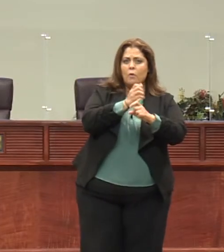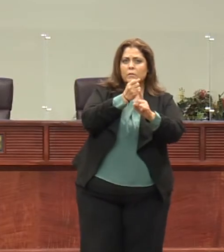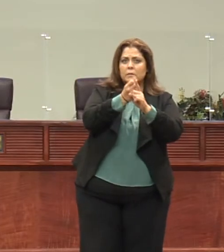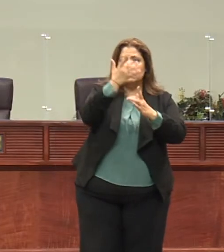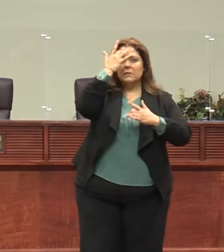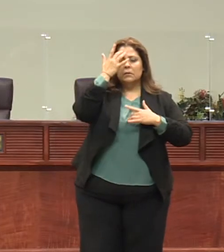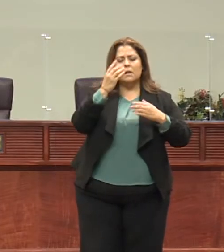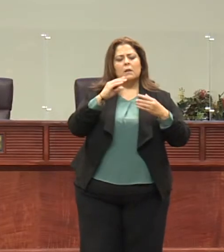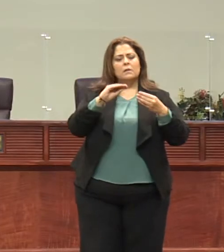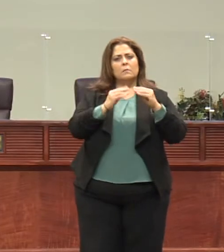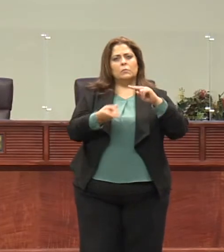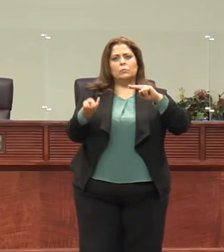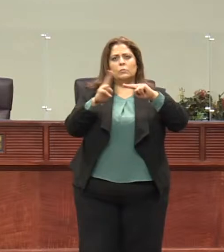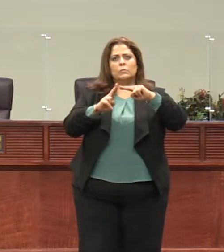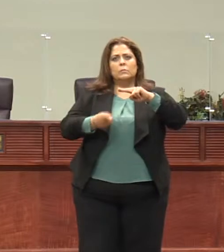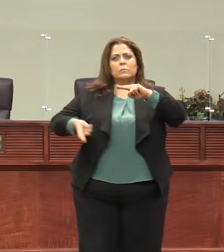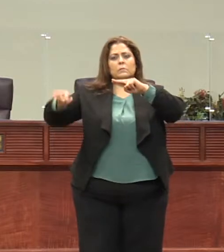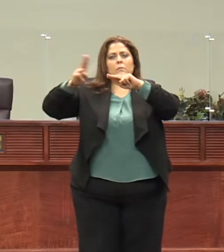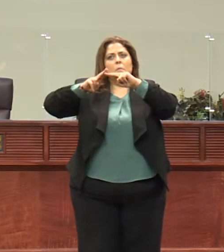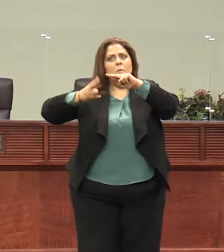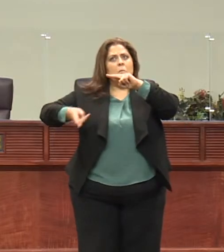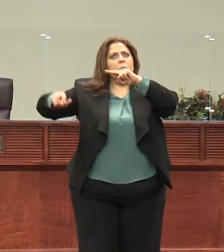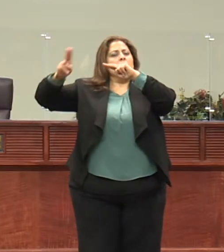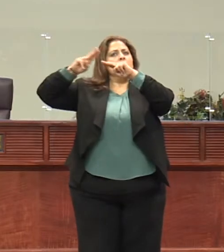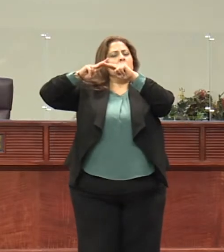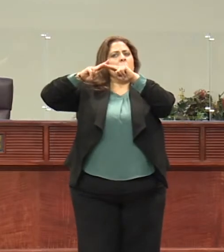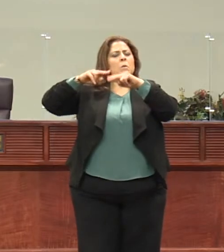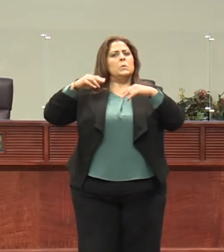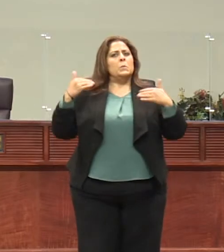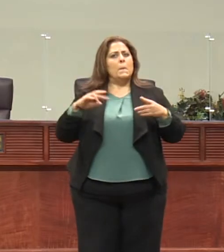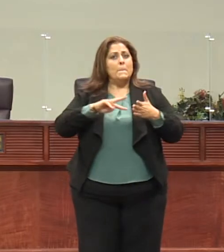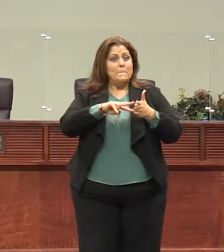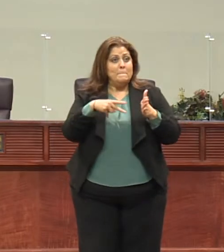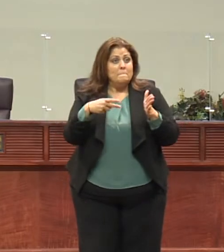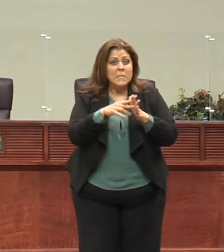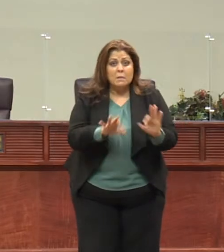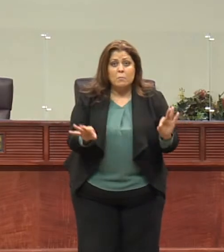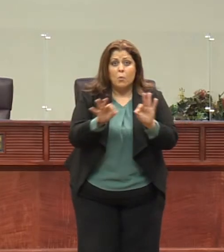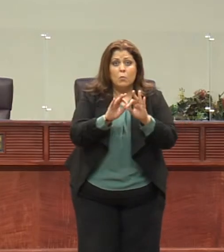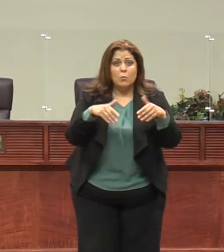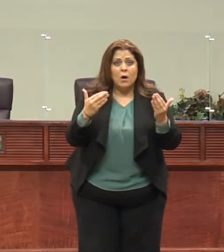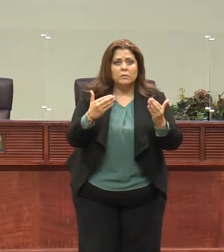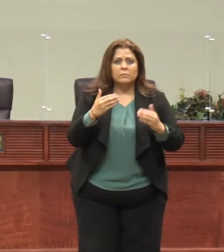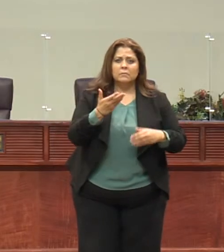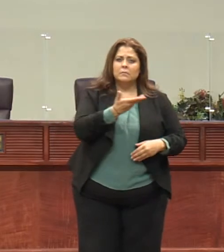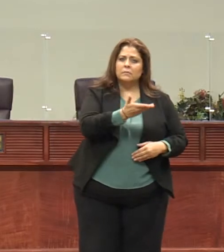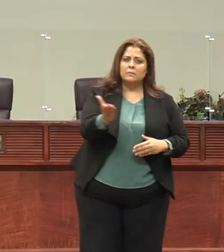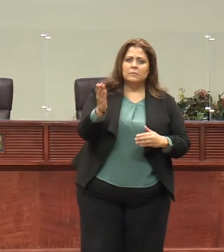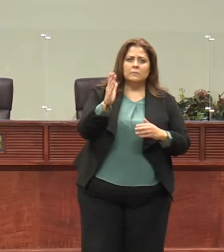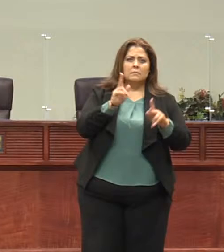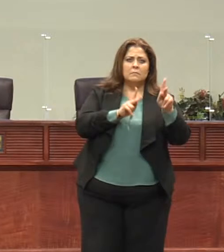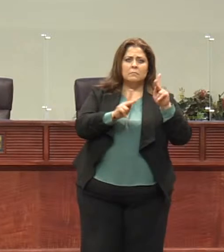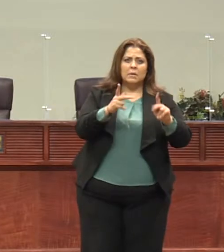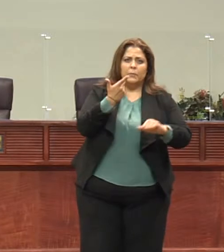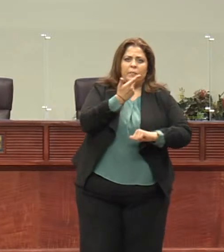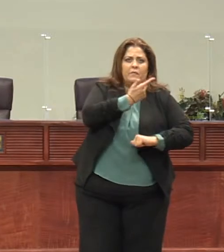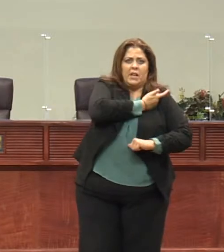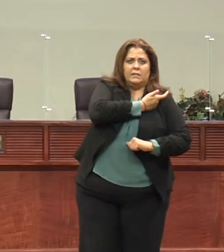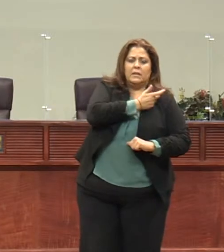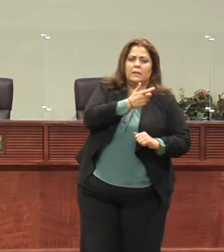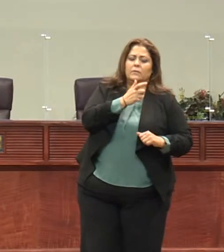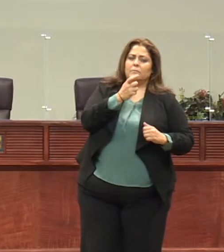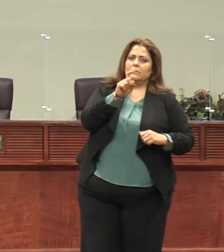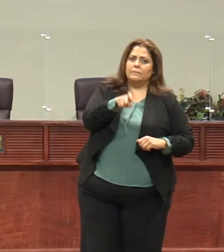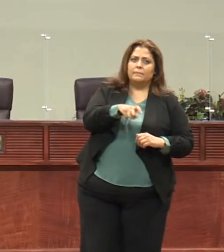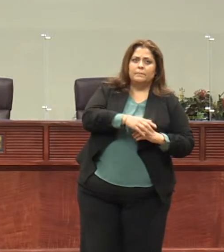and that signals an urgent need for our residents to get vaccinated. Since our last press conference,